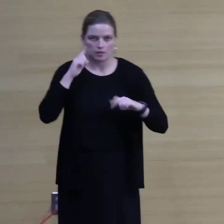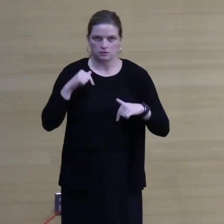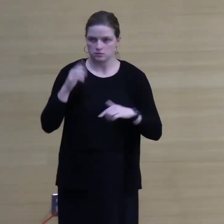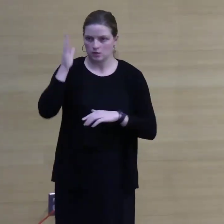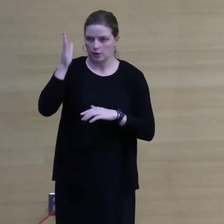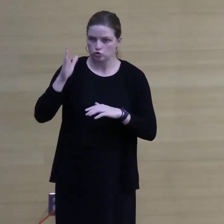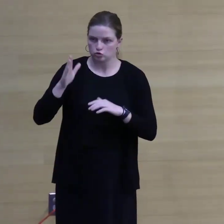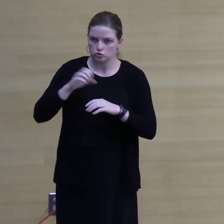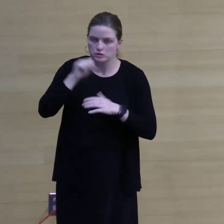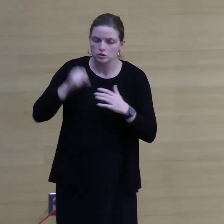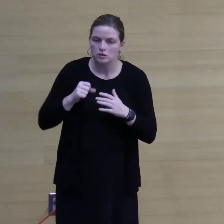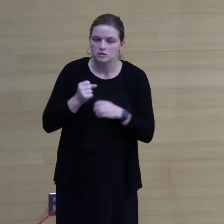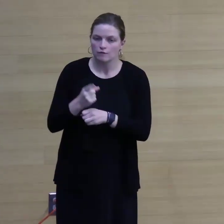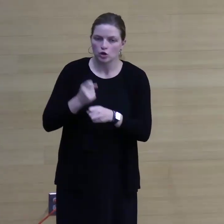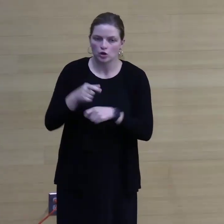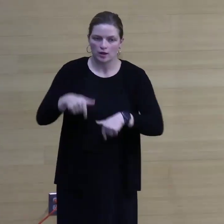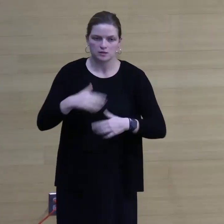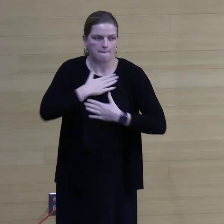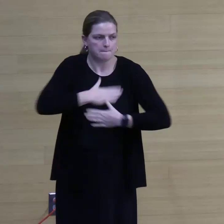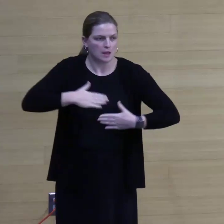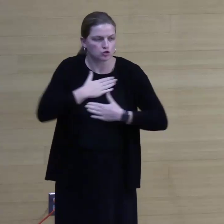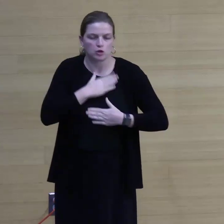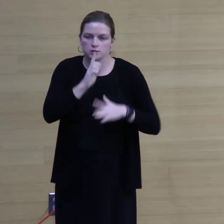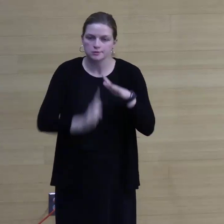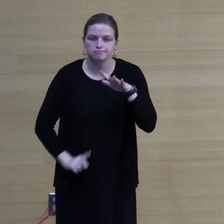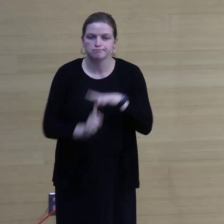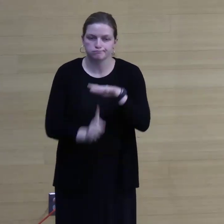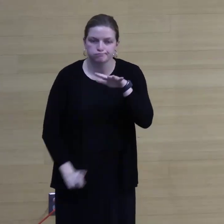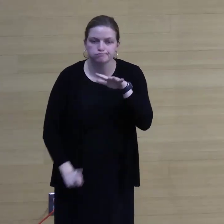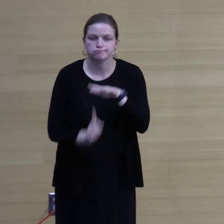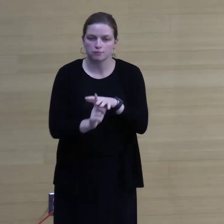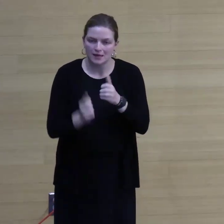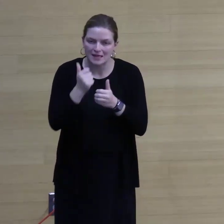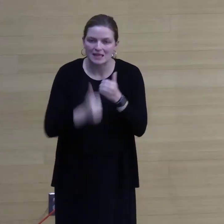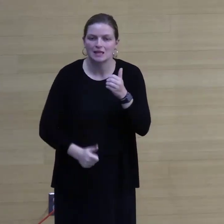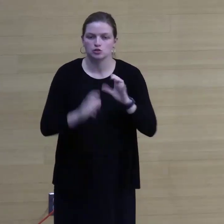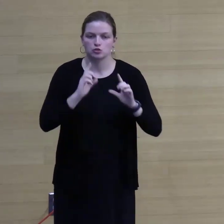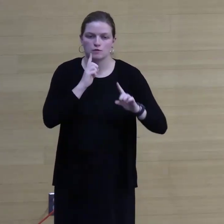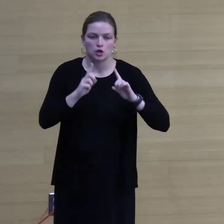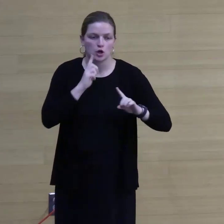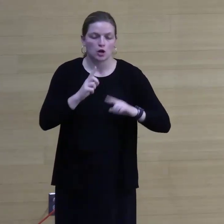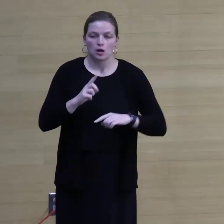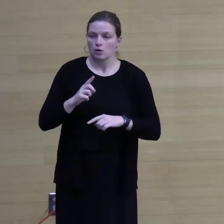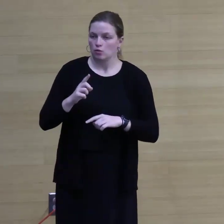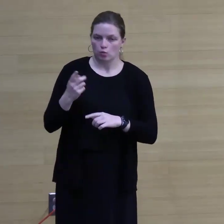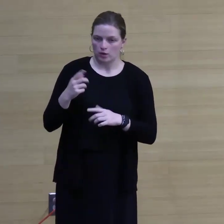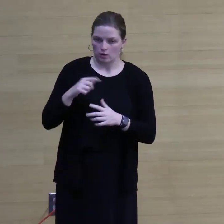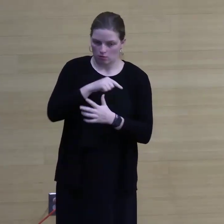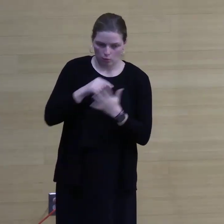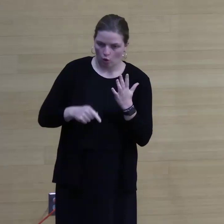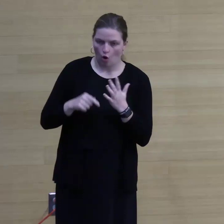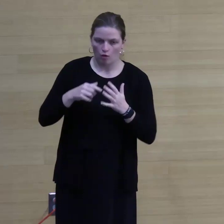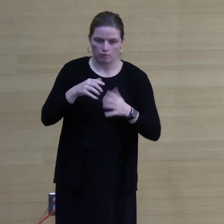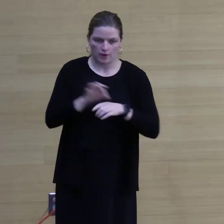year is pleasure has come up as a piece of every conversation. I know Robin and I talked about it last year, Lori and I talked about it the year before.